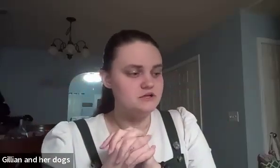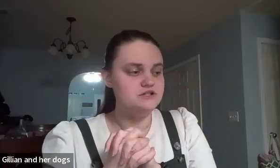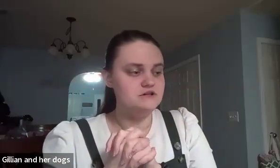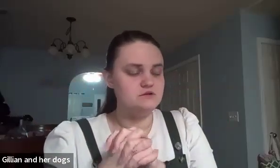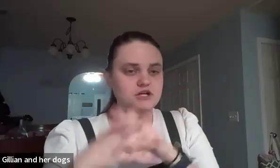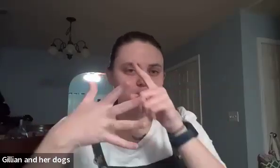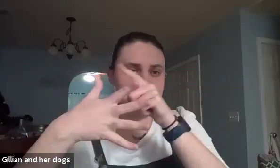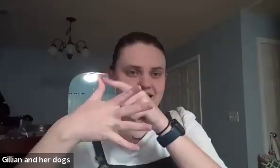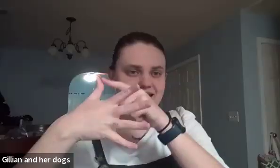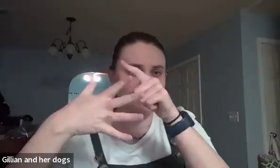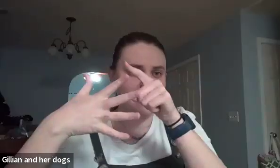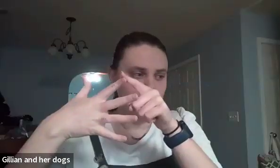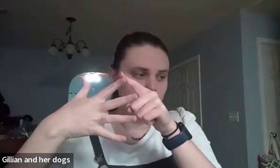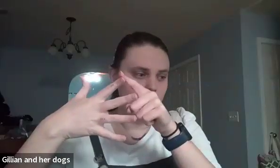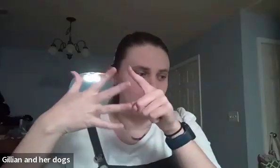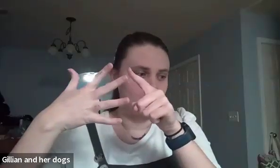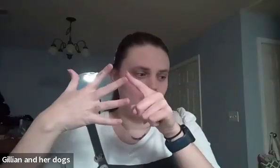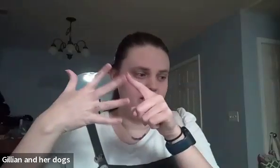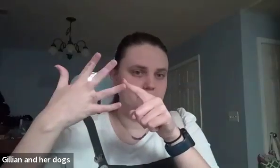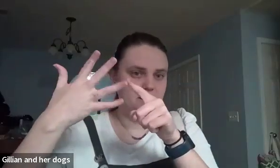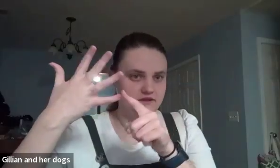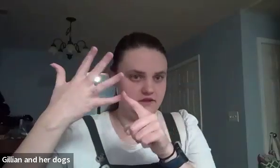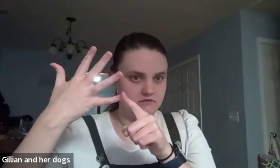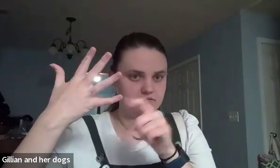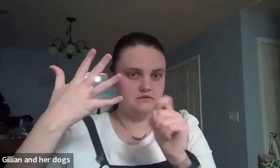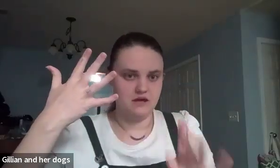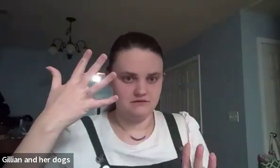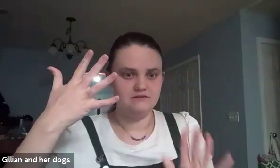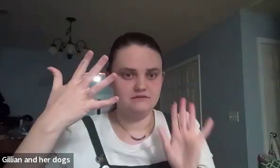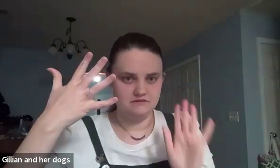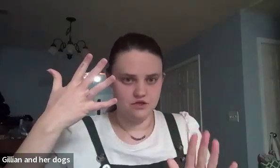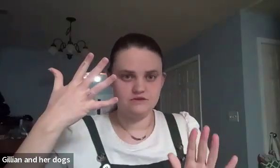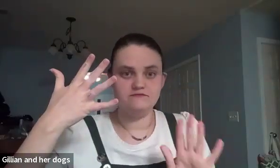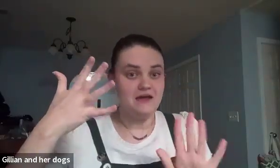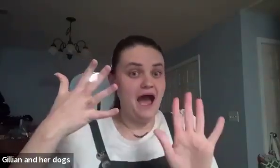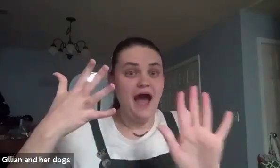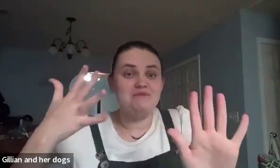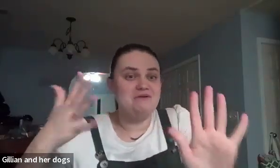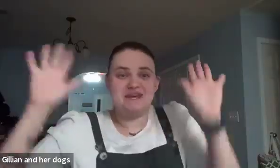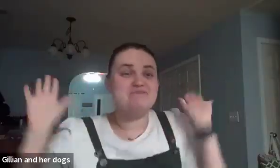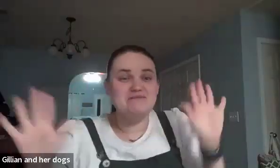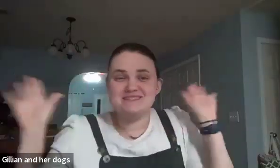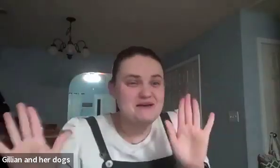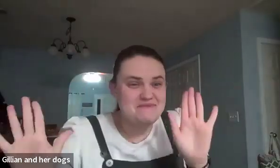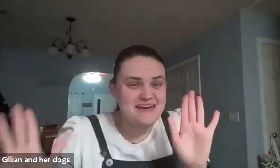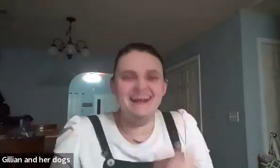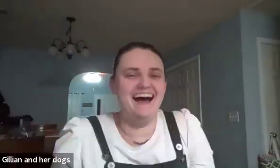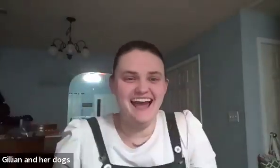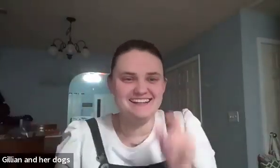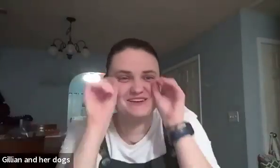going to do is we're going to do minute, hour, week, month, year, okay? Those, I promise they're not that bad. I saw